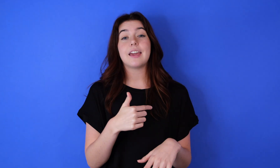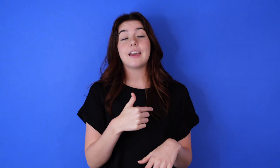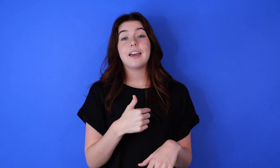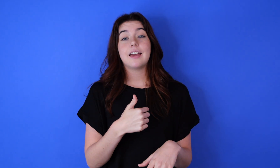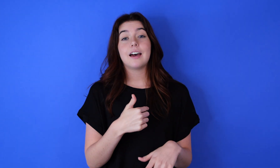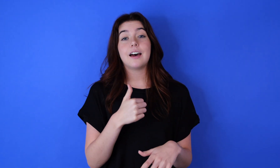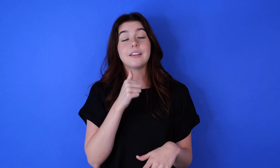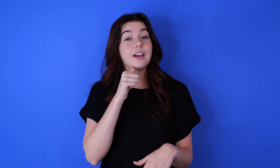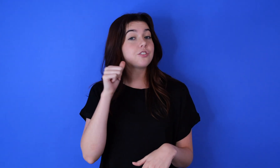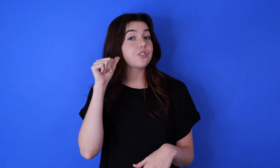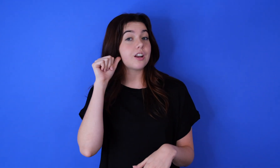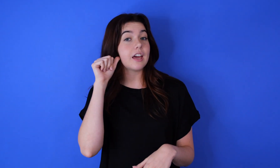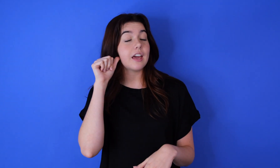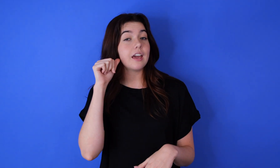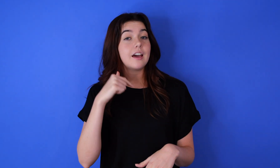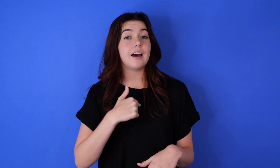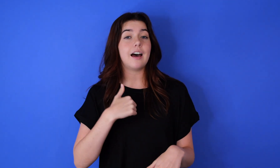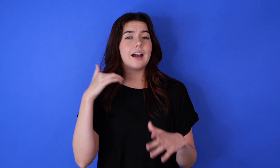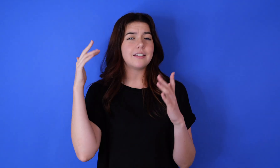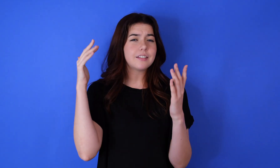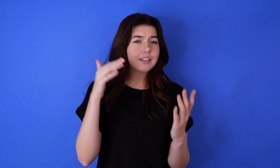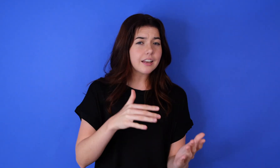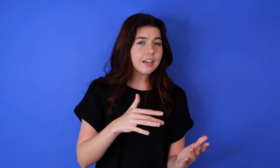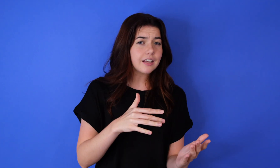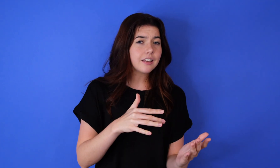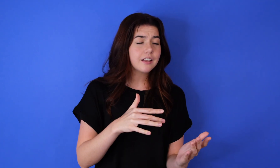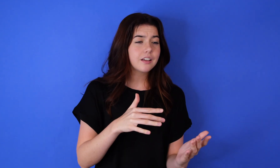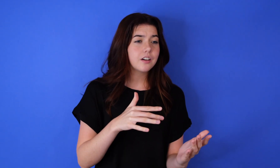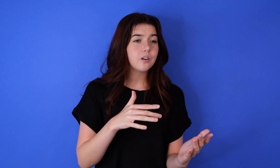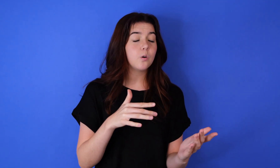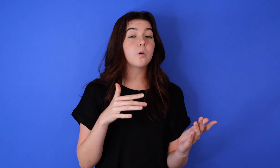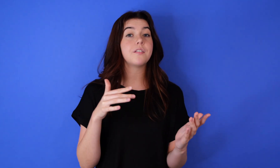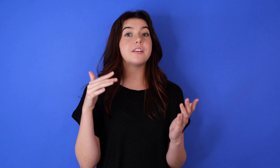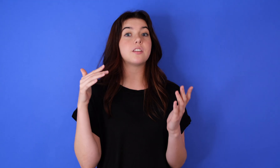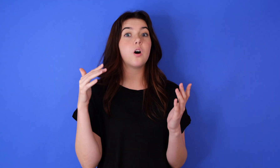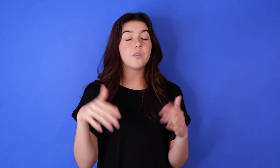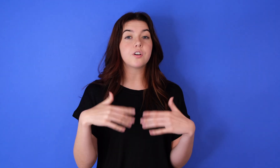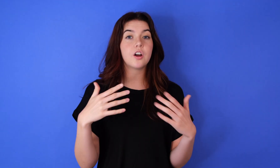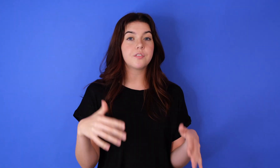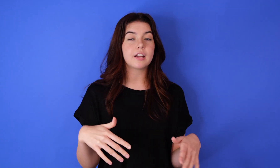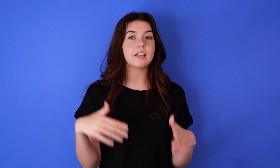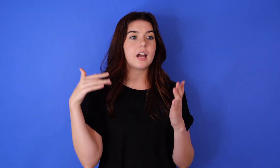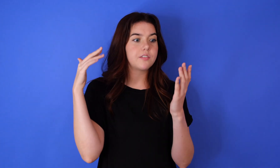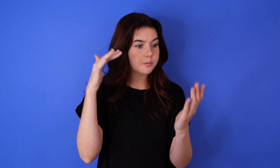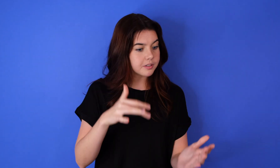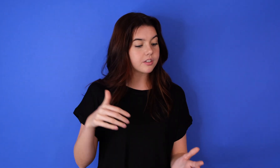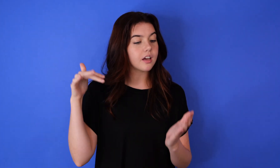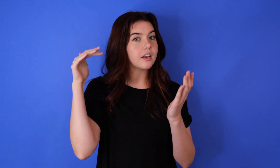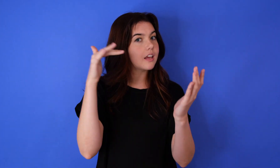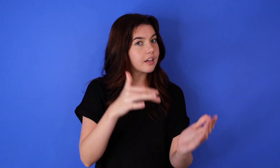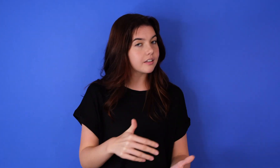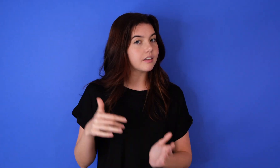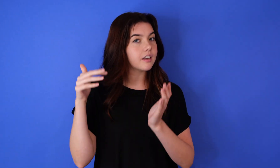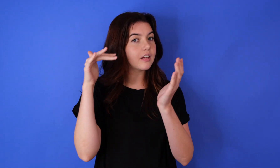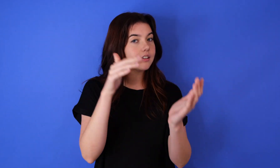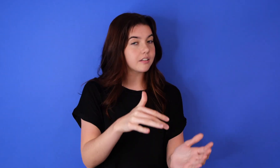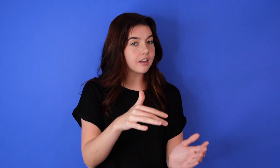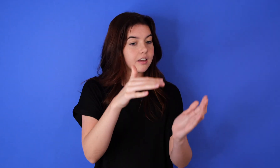say, yesterday I studied, or if it's over and over again, like I've just been studying and studying and studying, you can